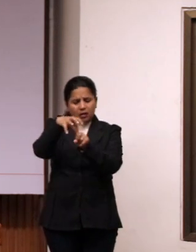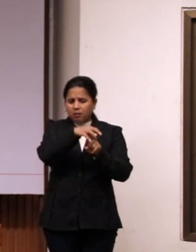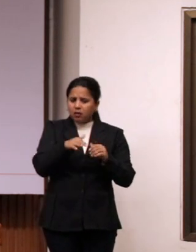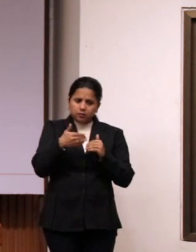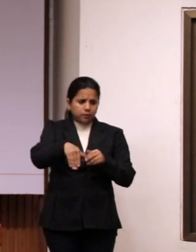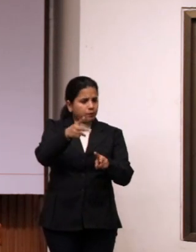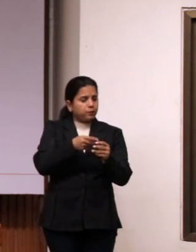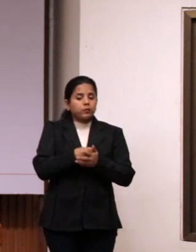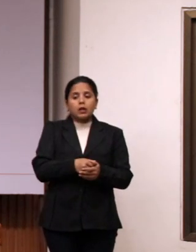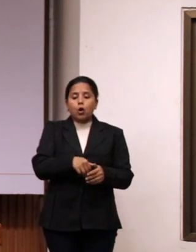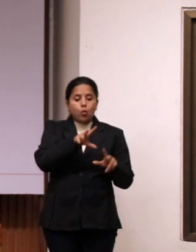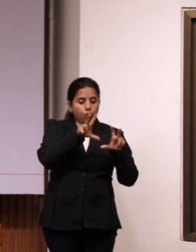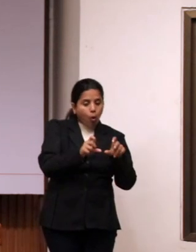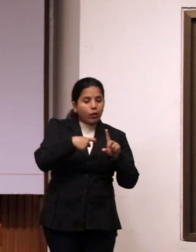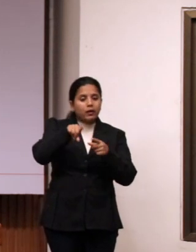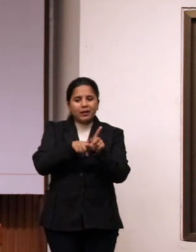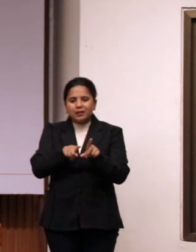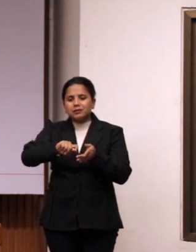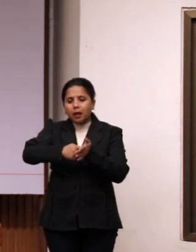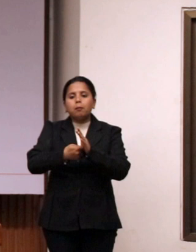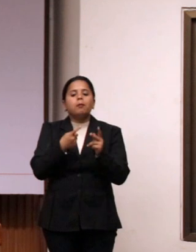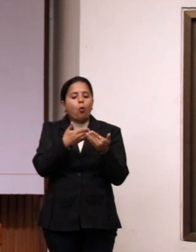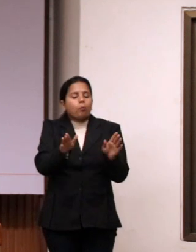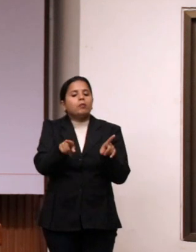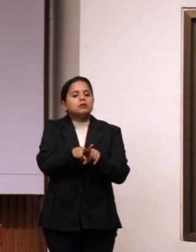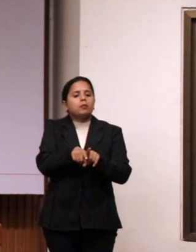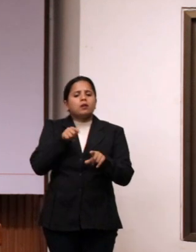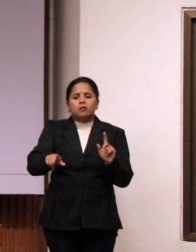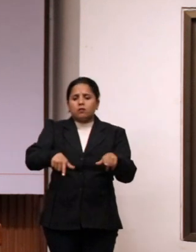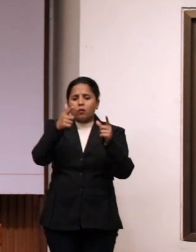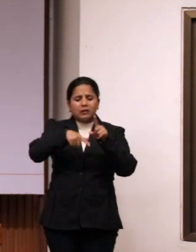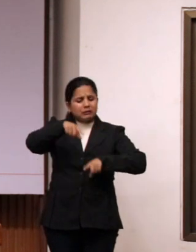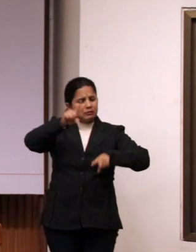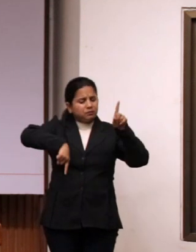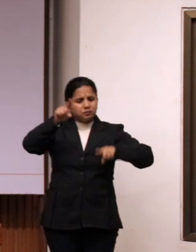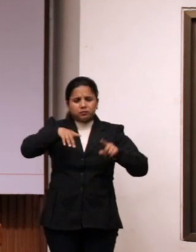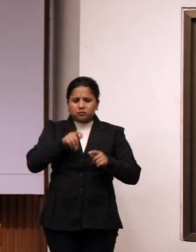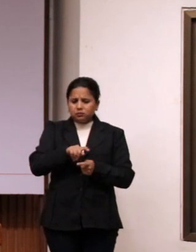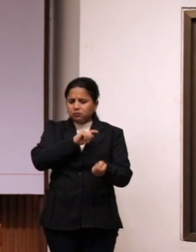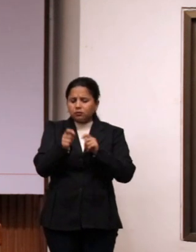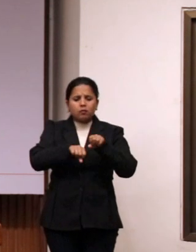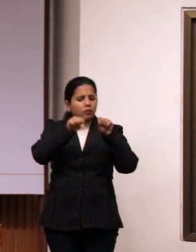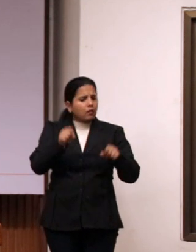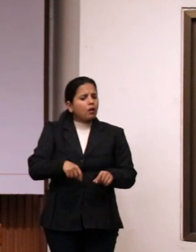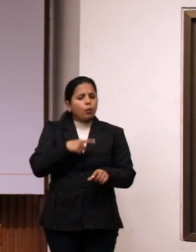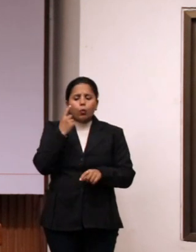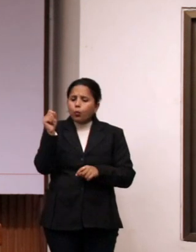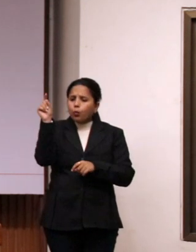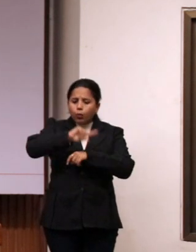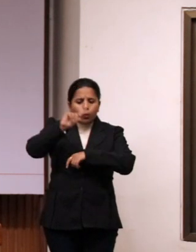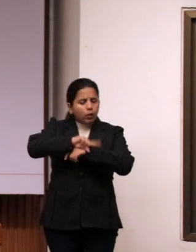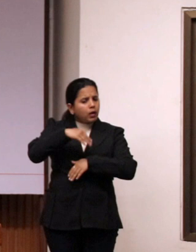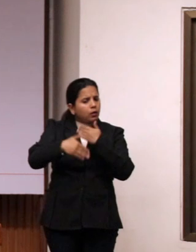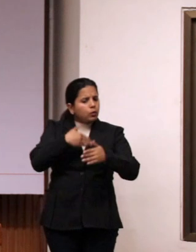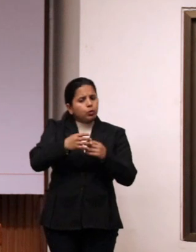So with a lock and key system, in a dynamic system, because forest is a dynamic system, which changes every day. Every day you go, you have a new